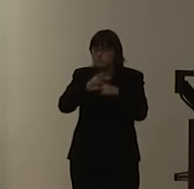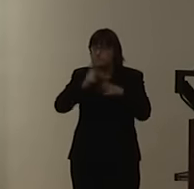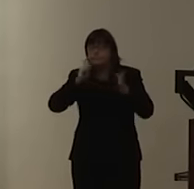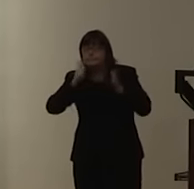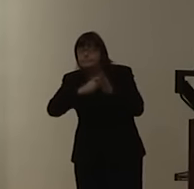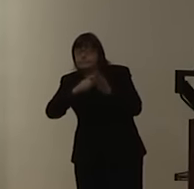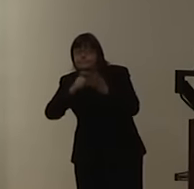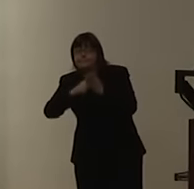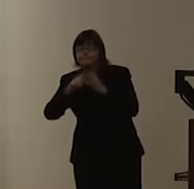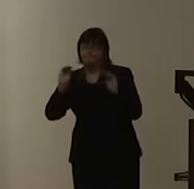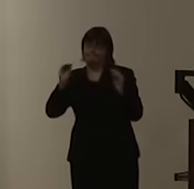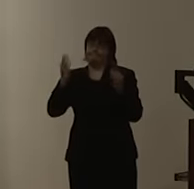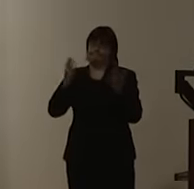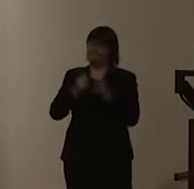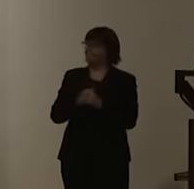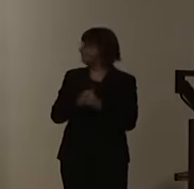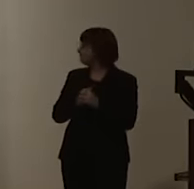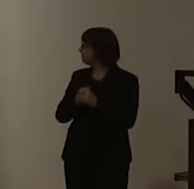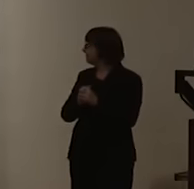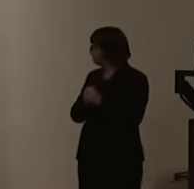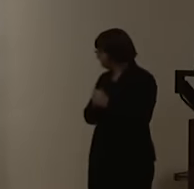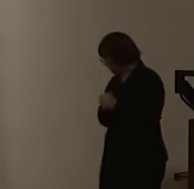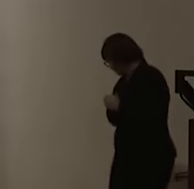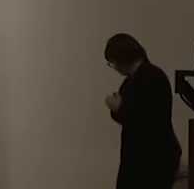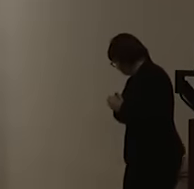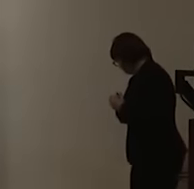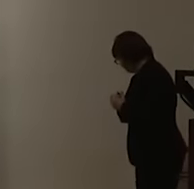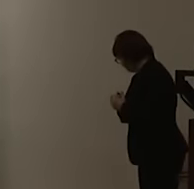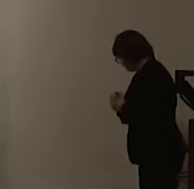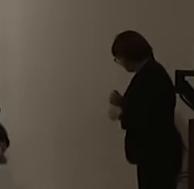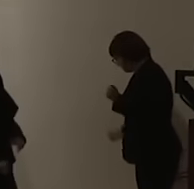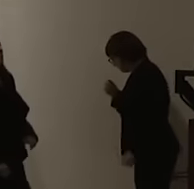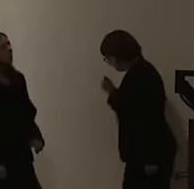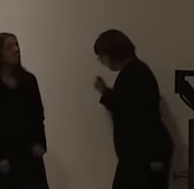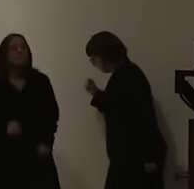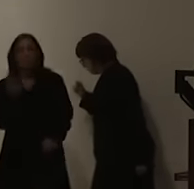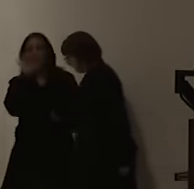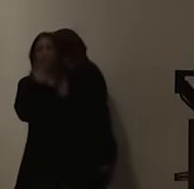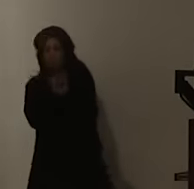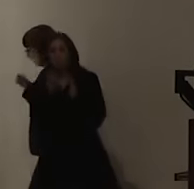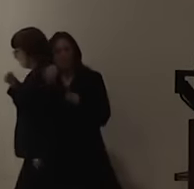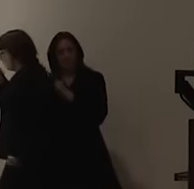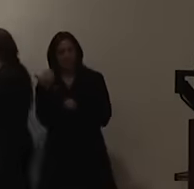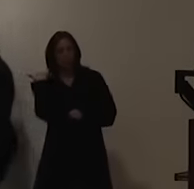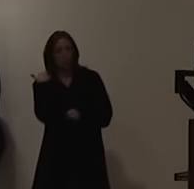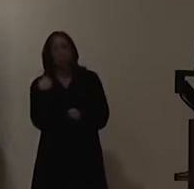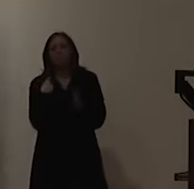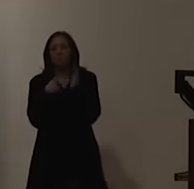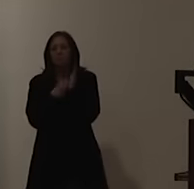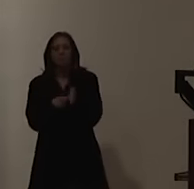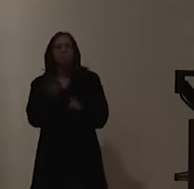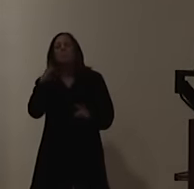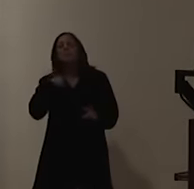suspicious. That was 15 years ago I wrote that book, by the way. I'm not bragging, I'm just saying.